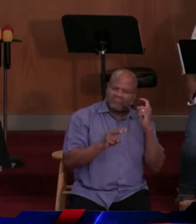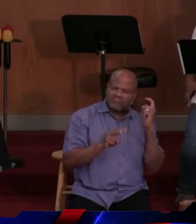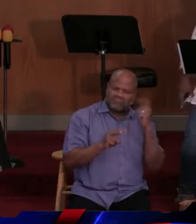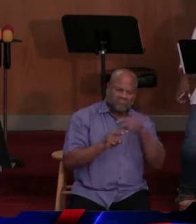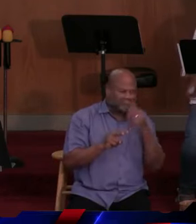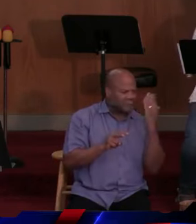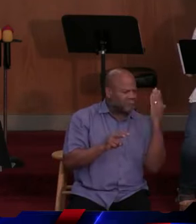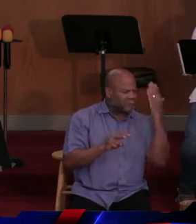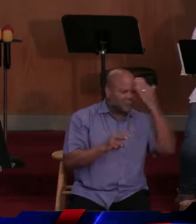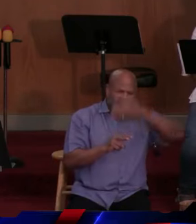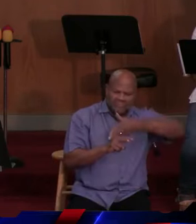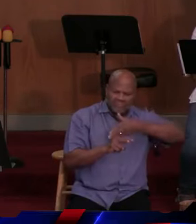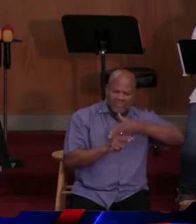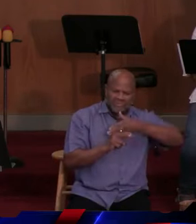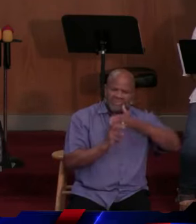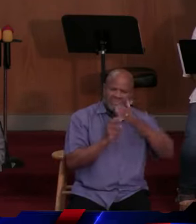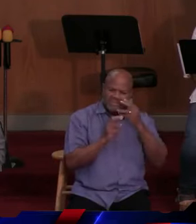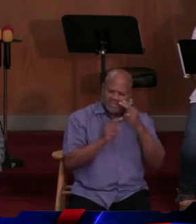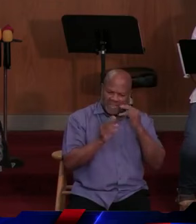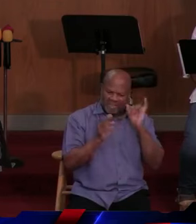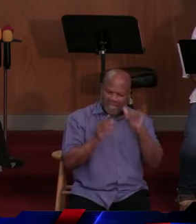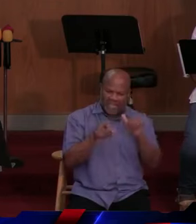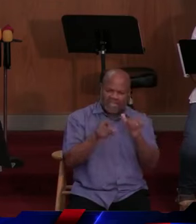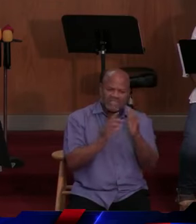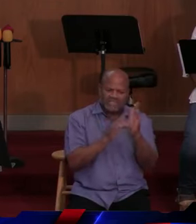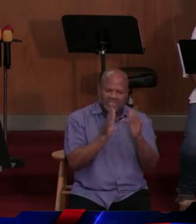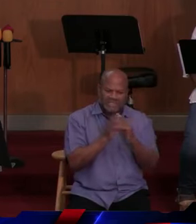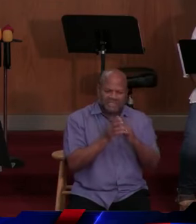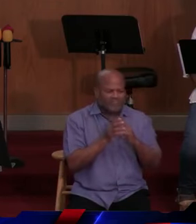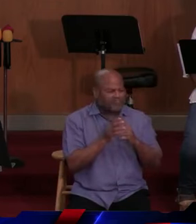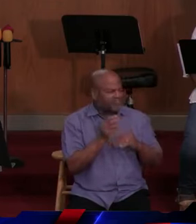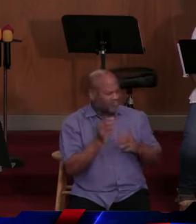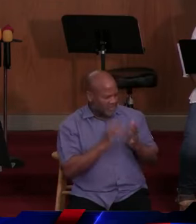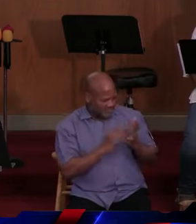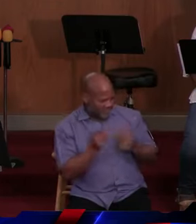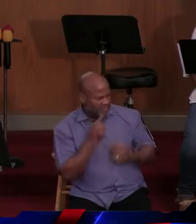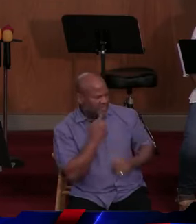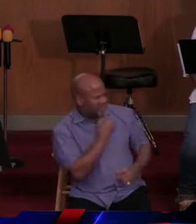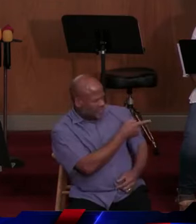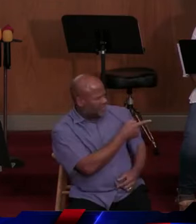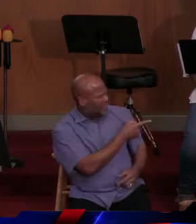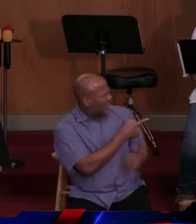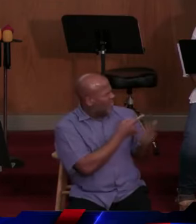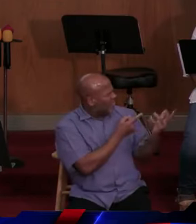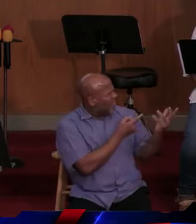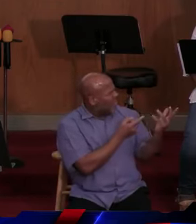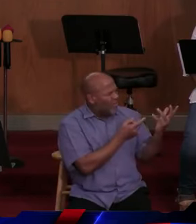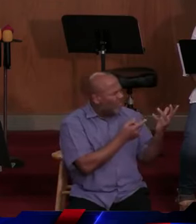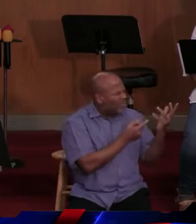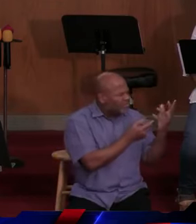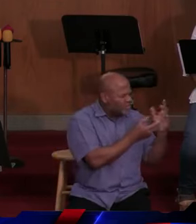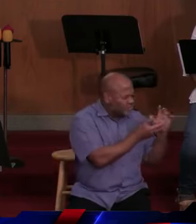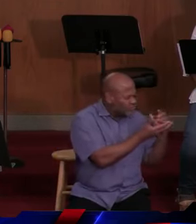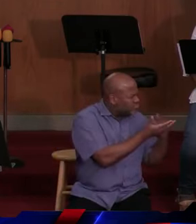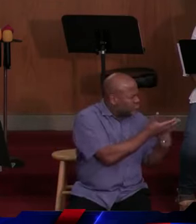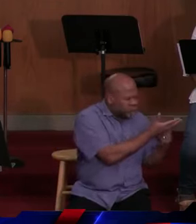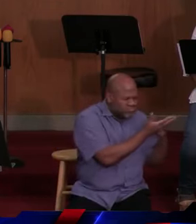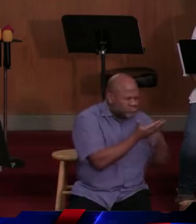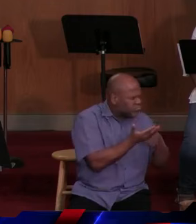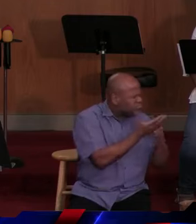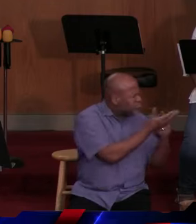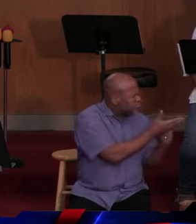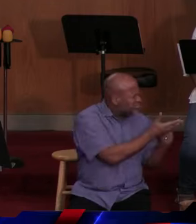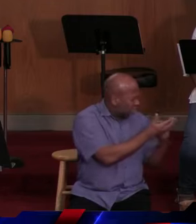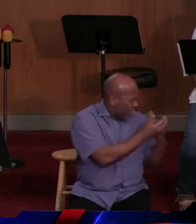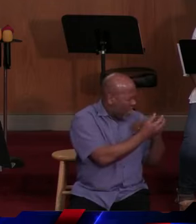him. Verse 17, and he said unto them, what manner of communications are these that you have one with